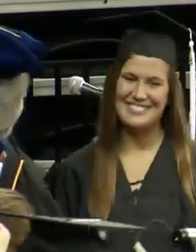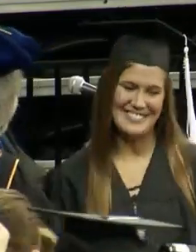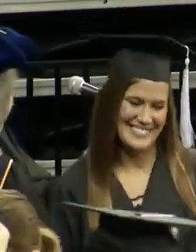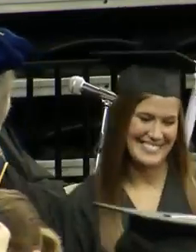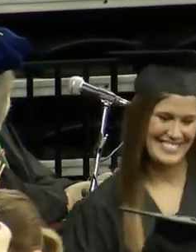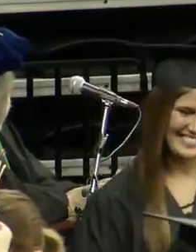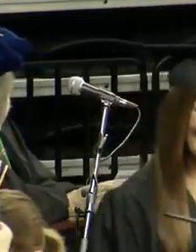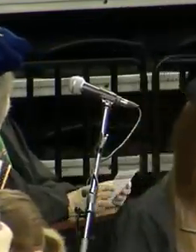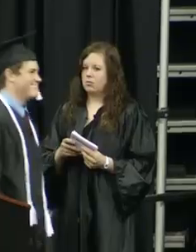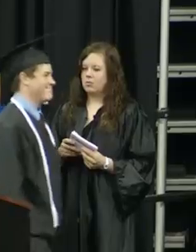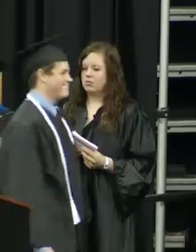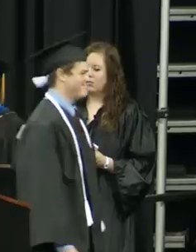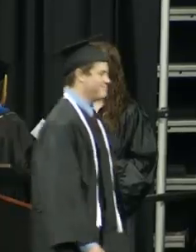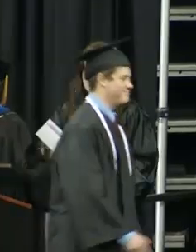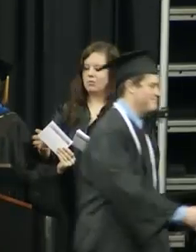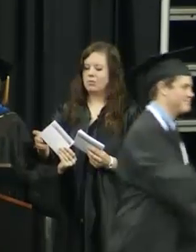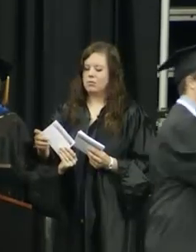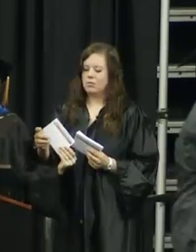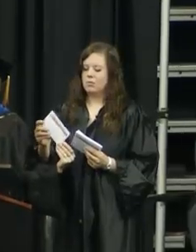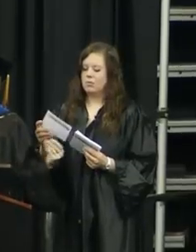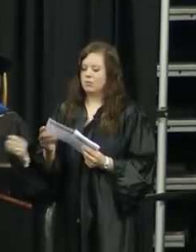Ryan Kreunister.